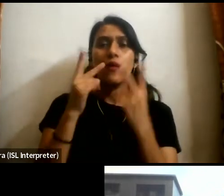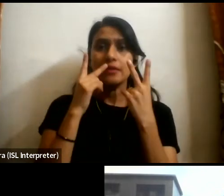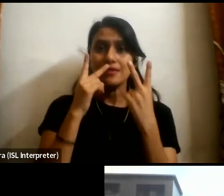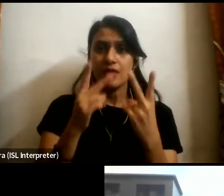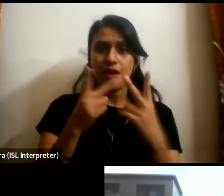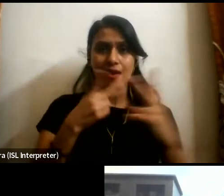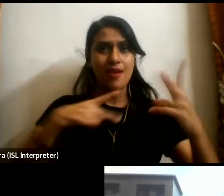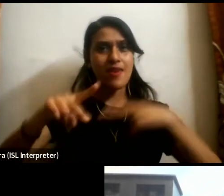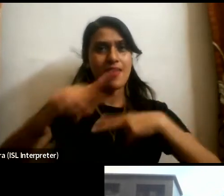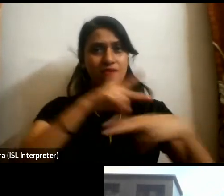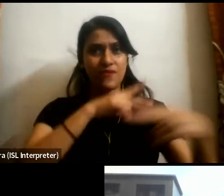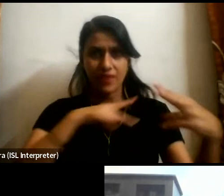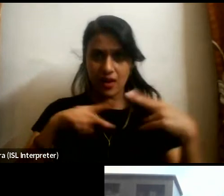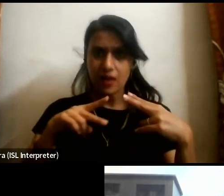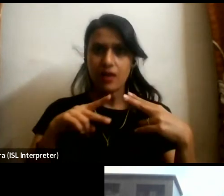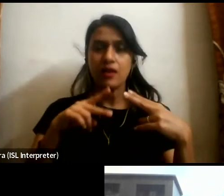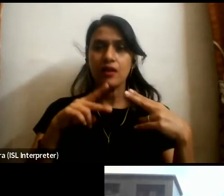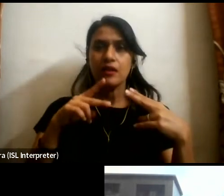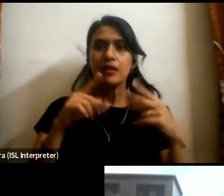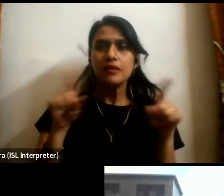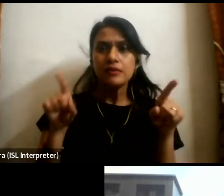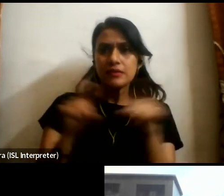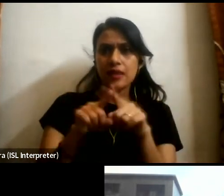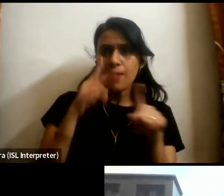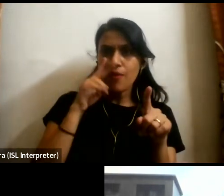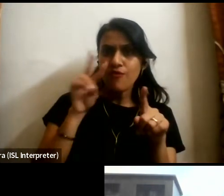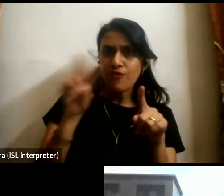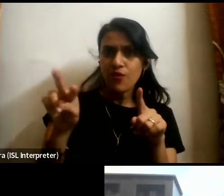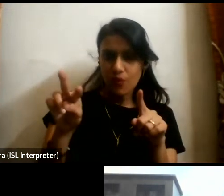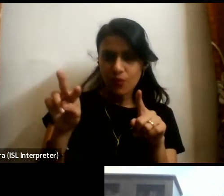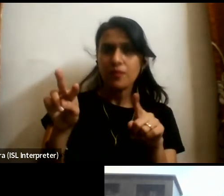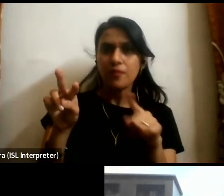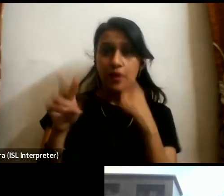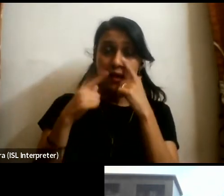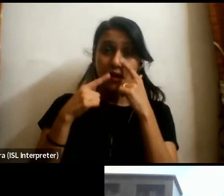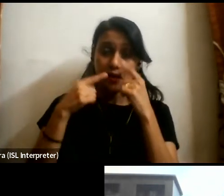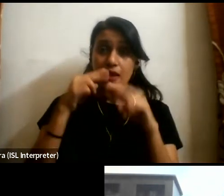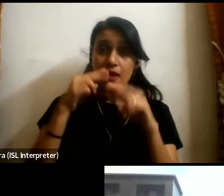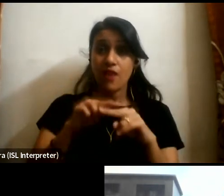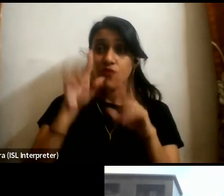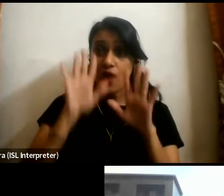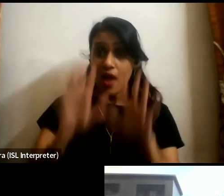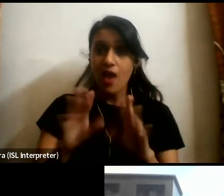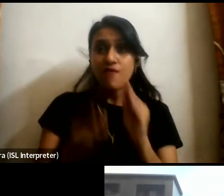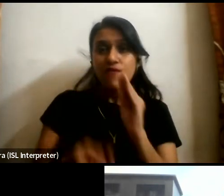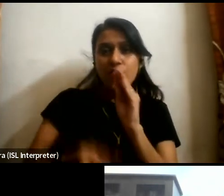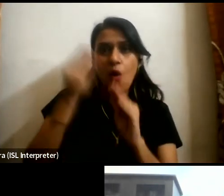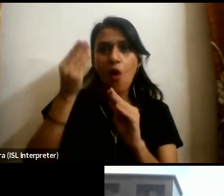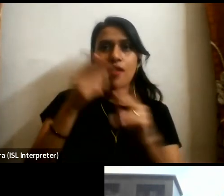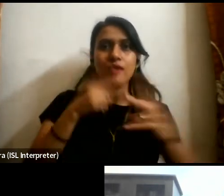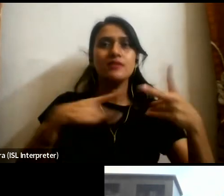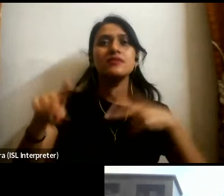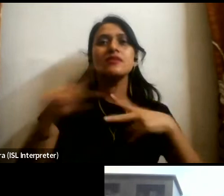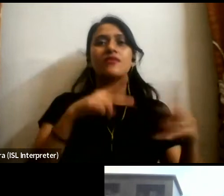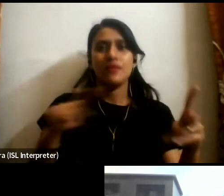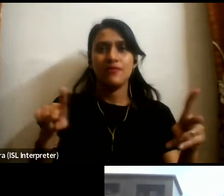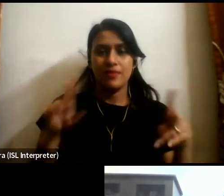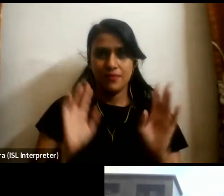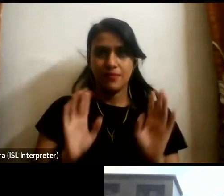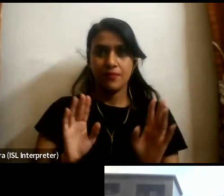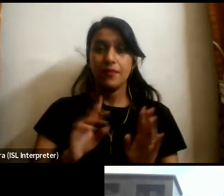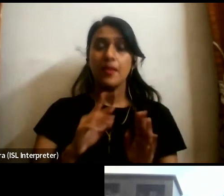diverse kind of viewpoints on the bench if you have a more diverse judiciary, right? So just in terms of creating a